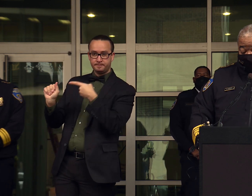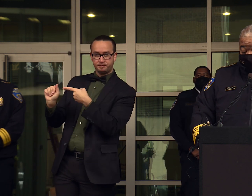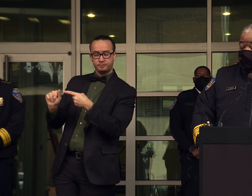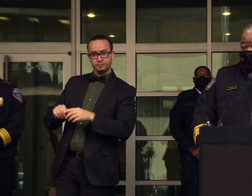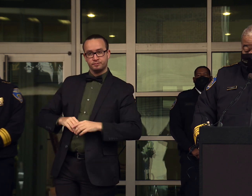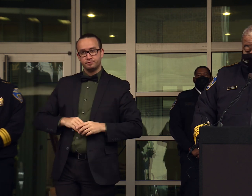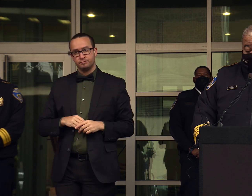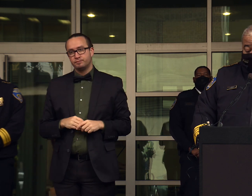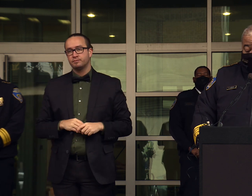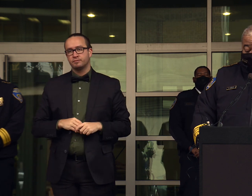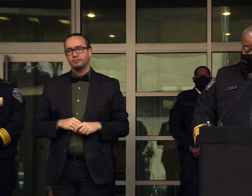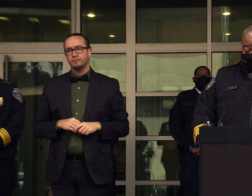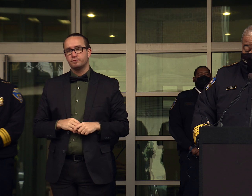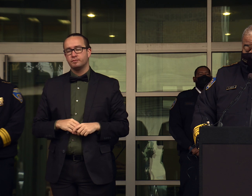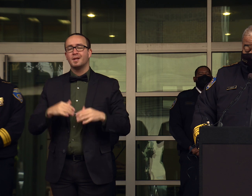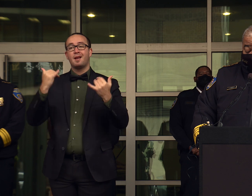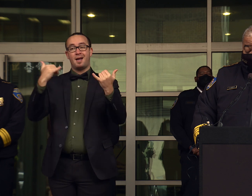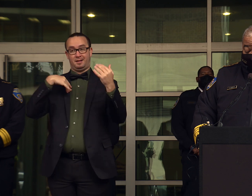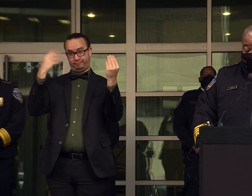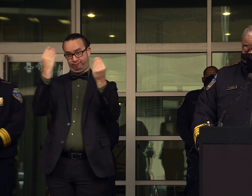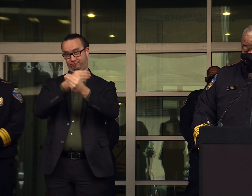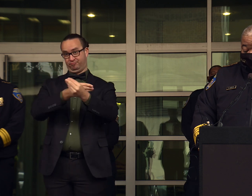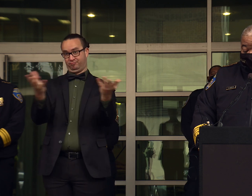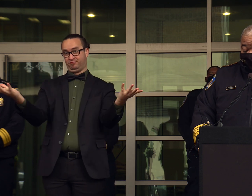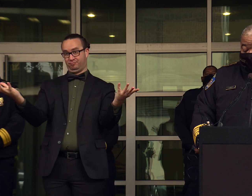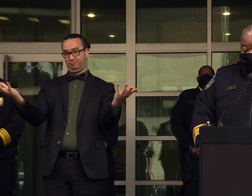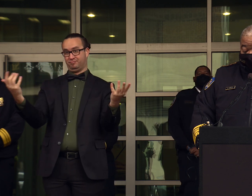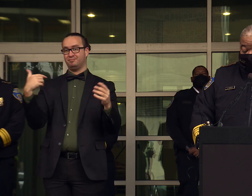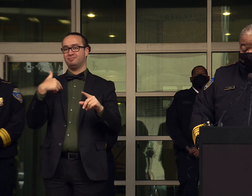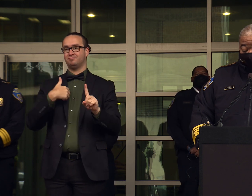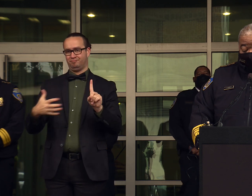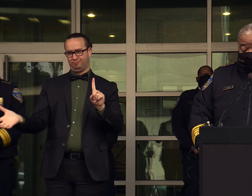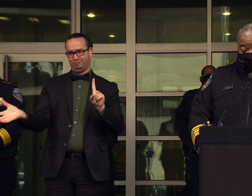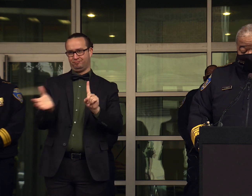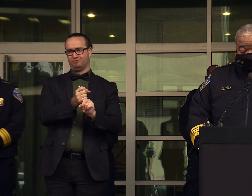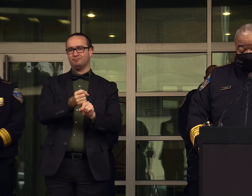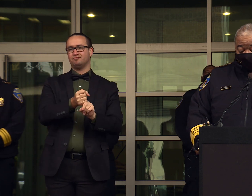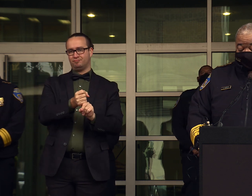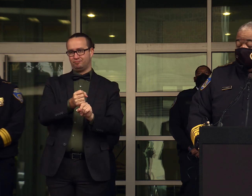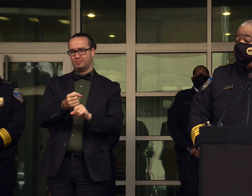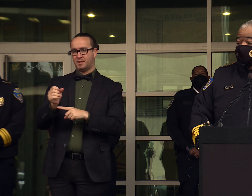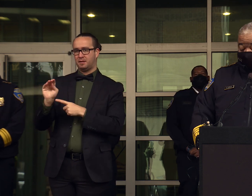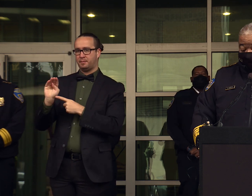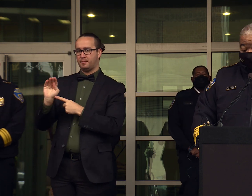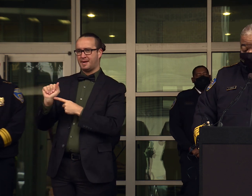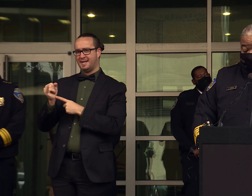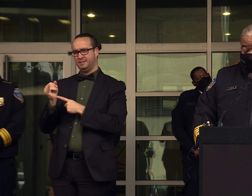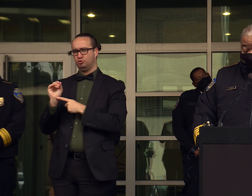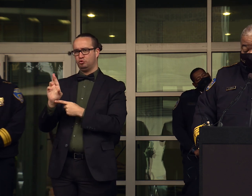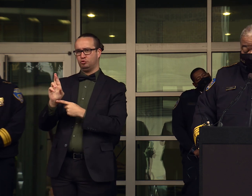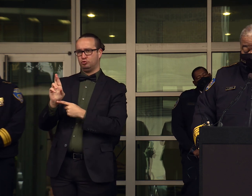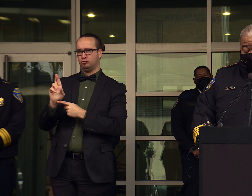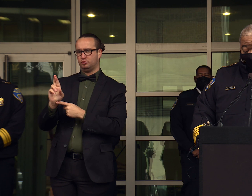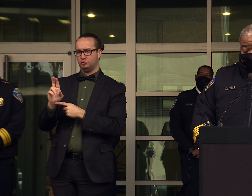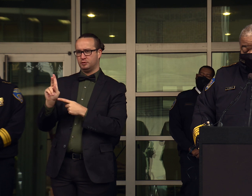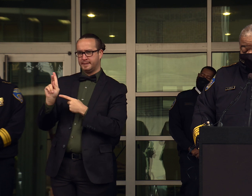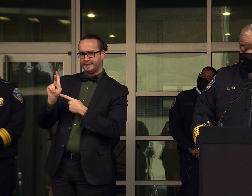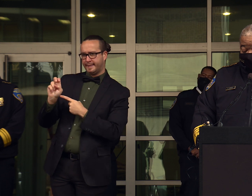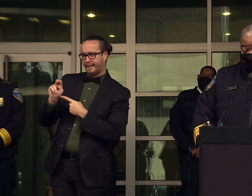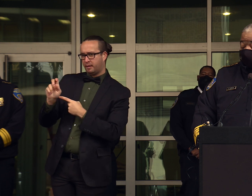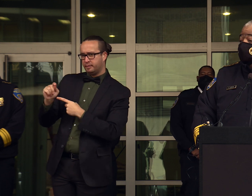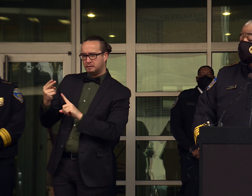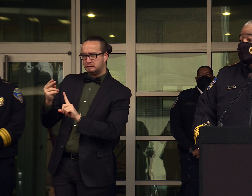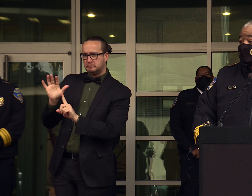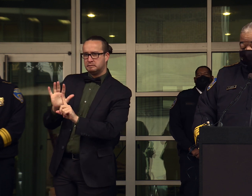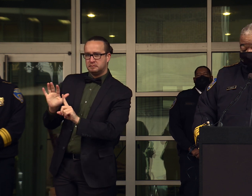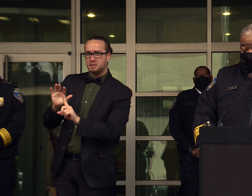into custody Major Kenthan and are in the process of charging him with the murder of Breonna Rogers